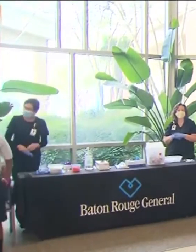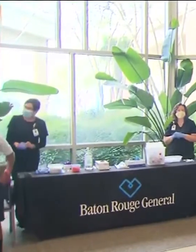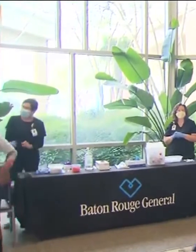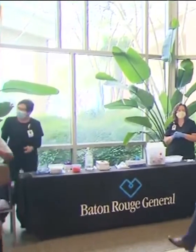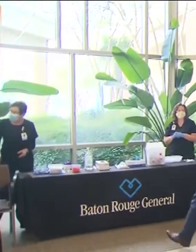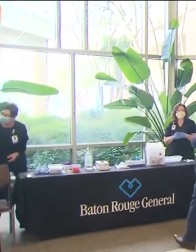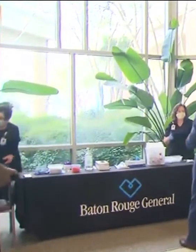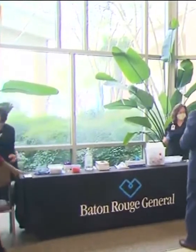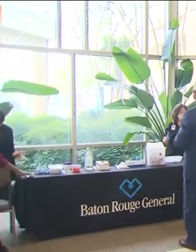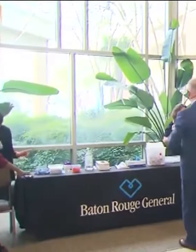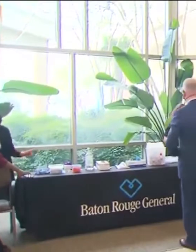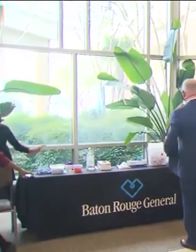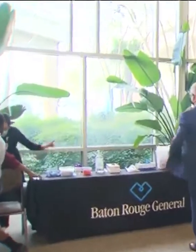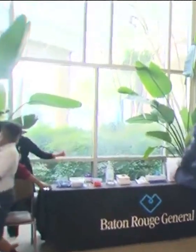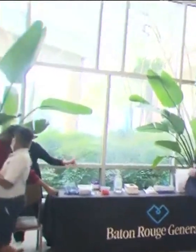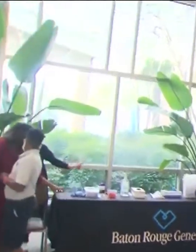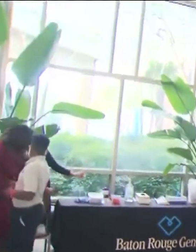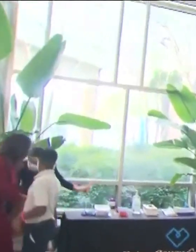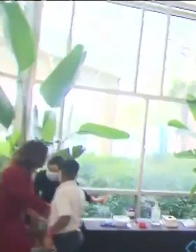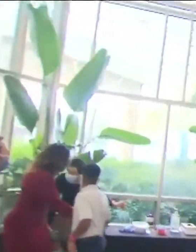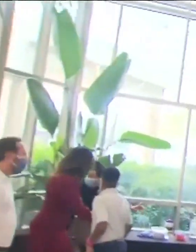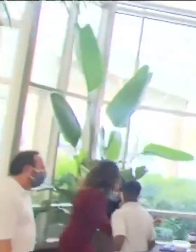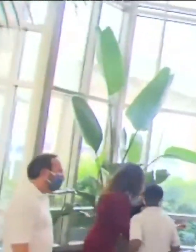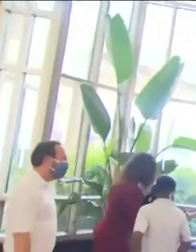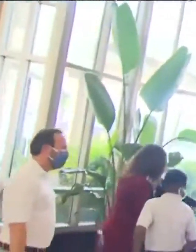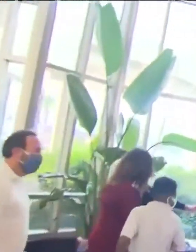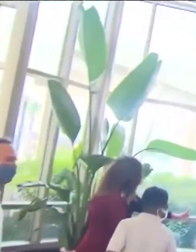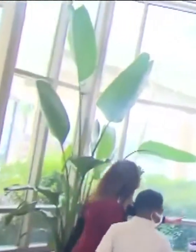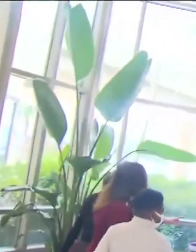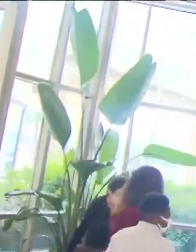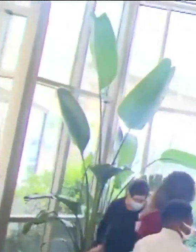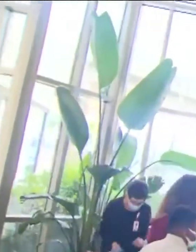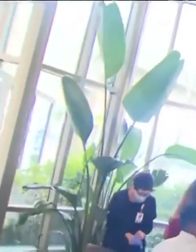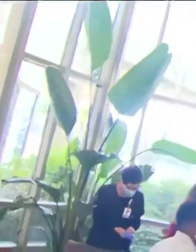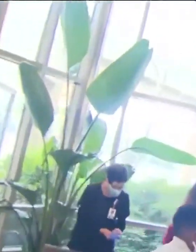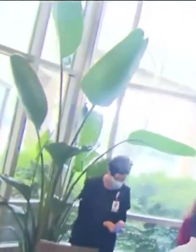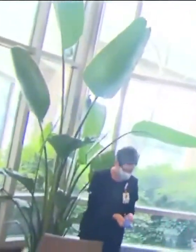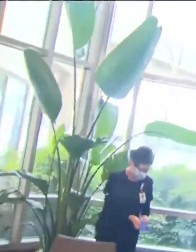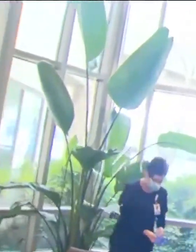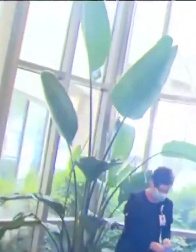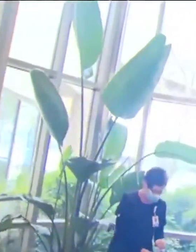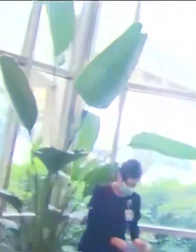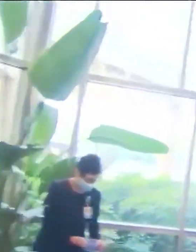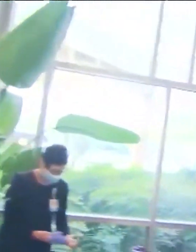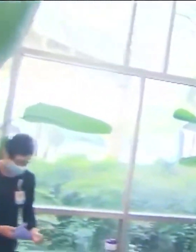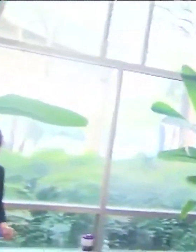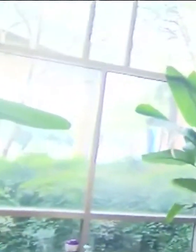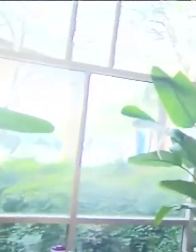Did y'all come on my paperwork already? Yes.